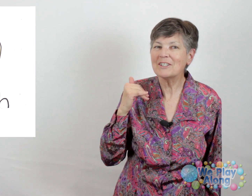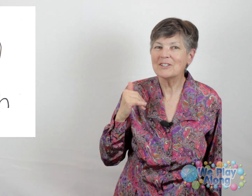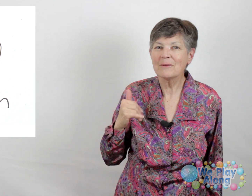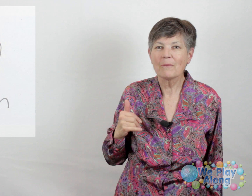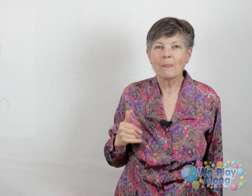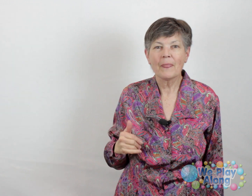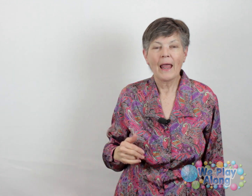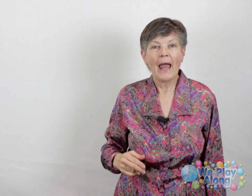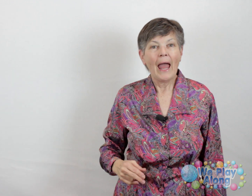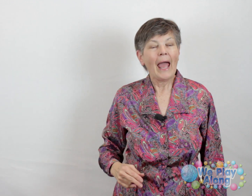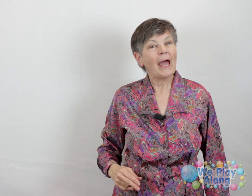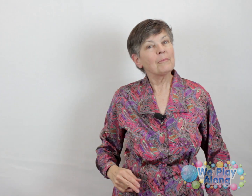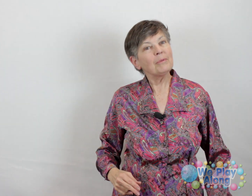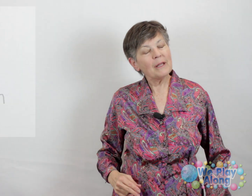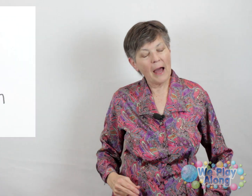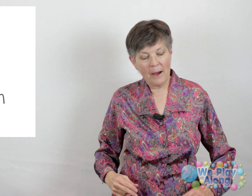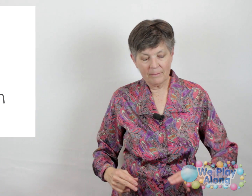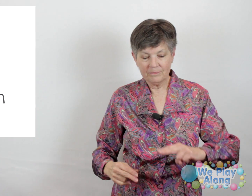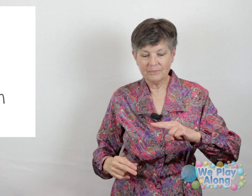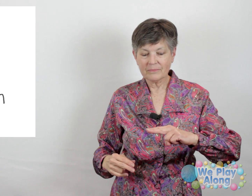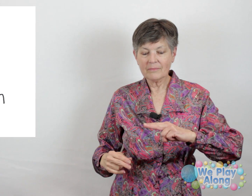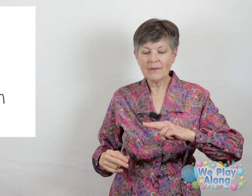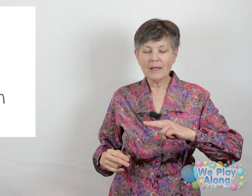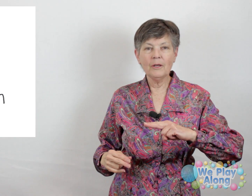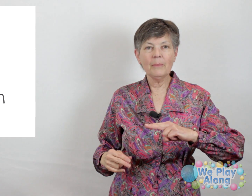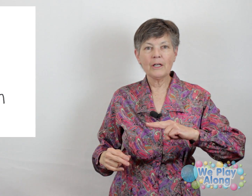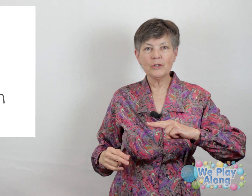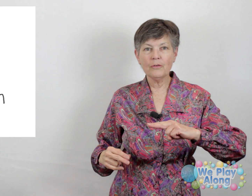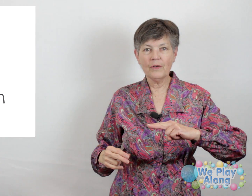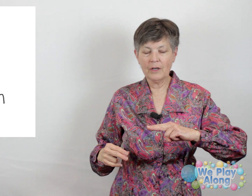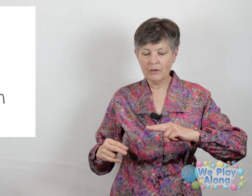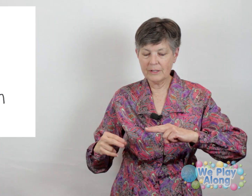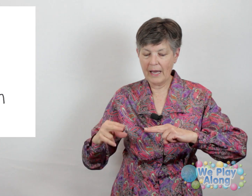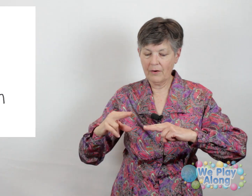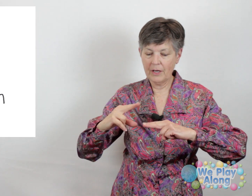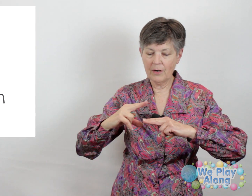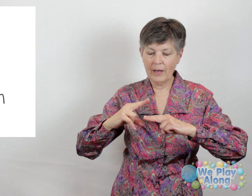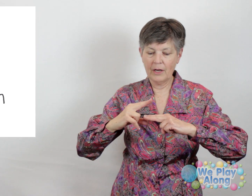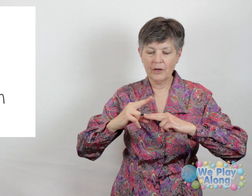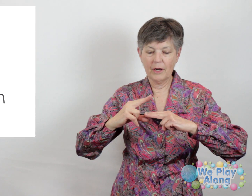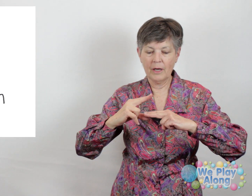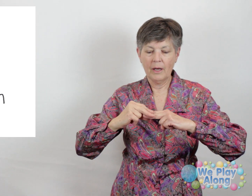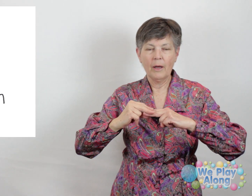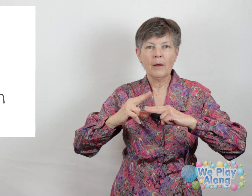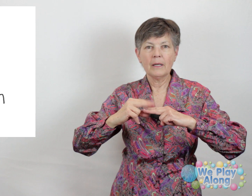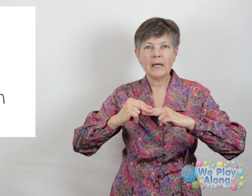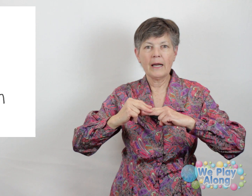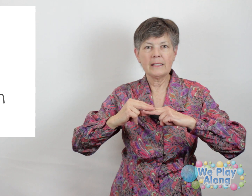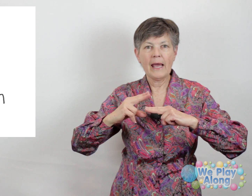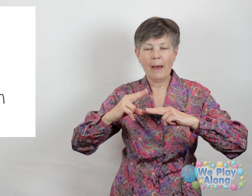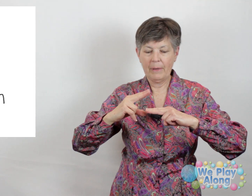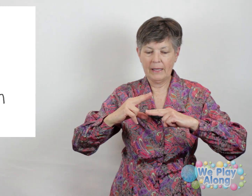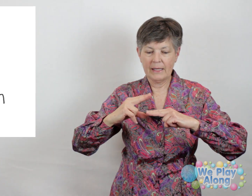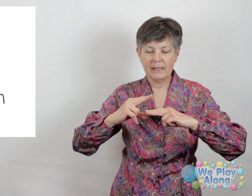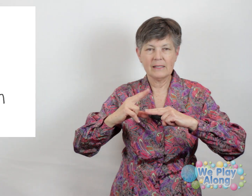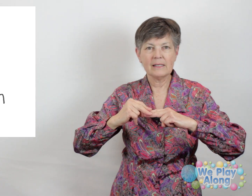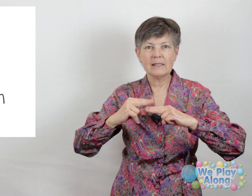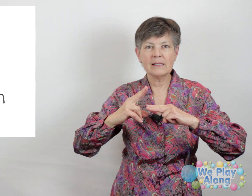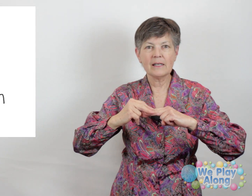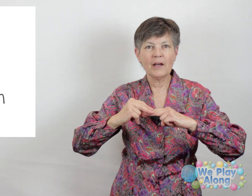Peach. And plum. You make two fingers out here and you're going to kind of tap it like this. This is a sign